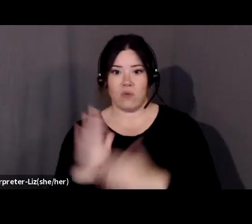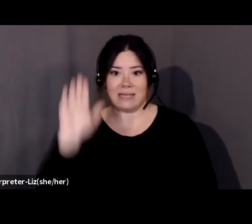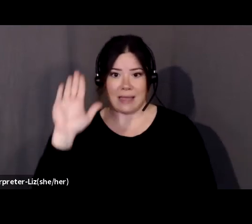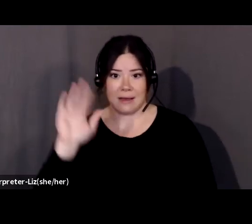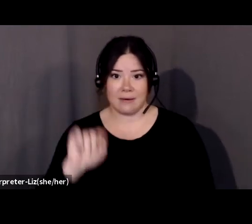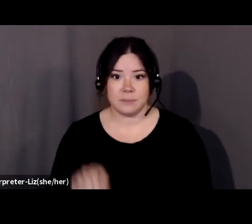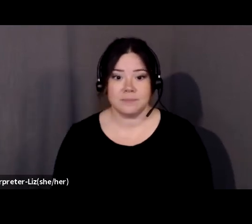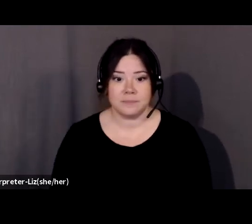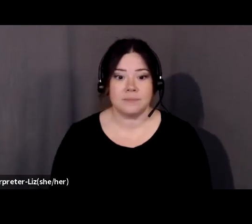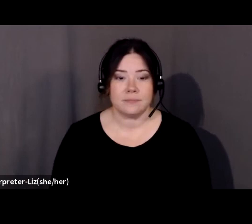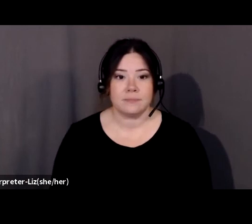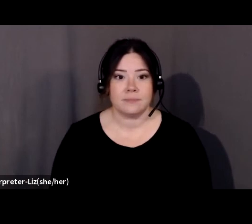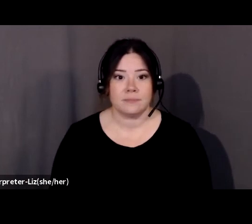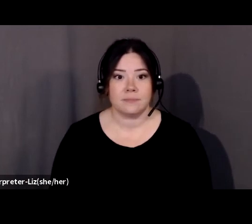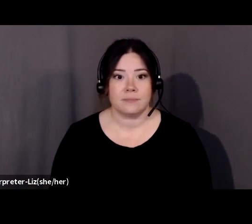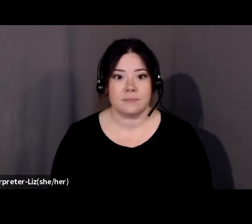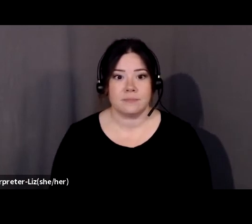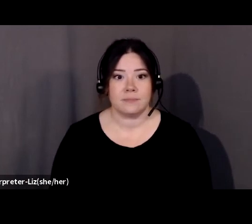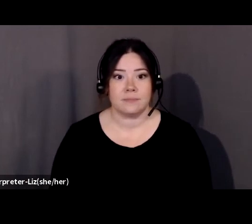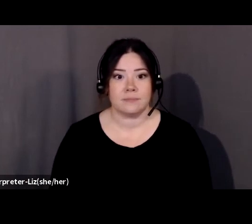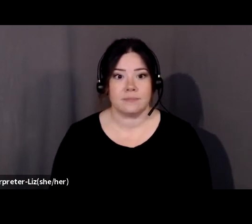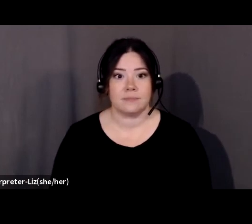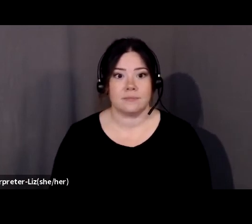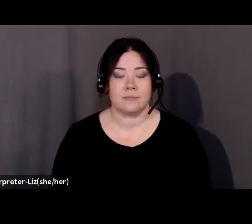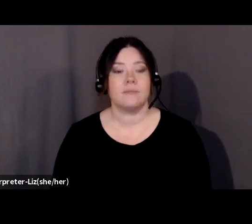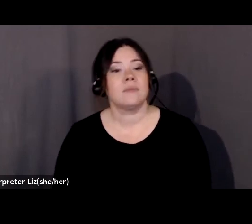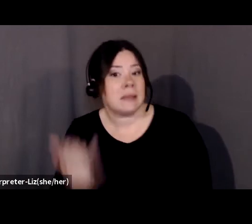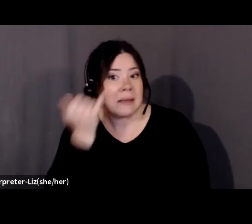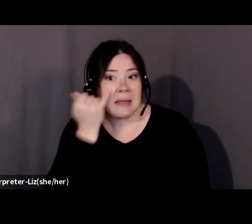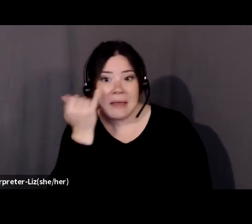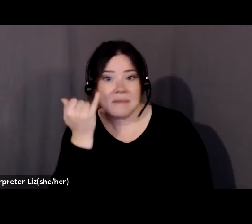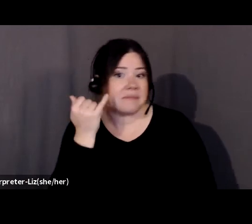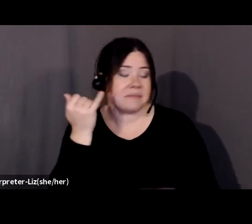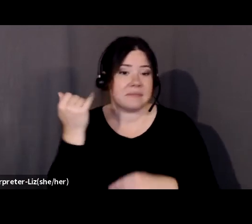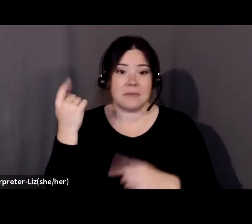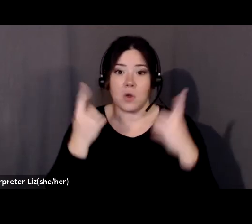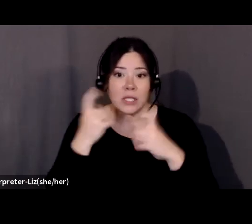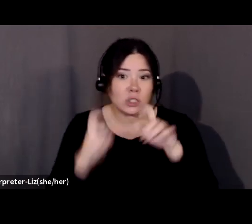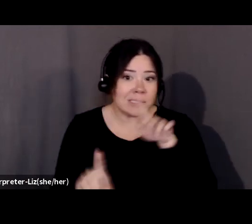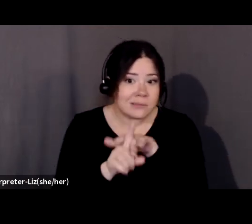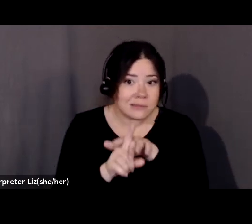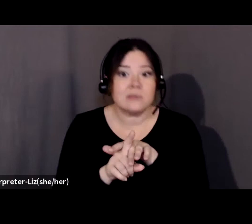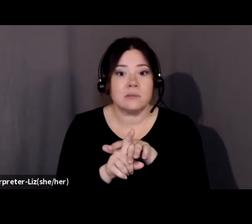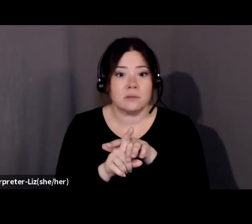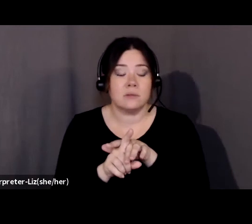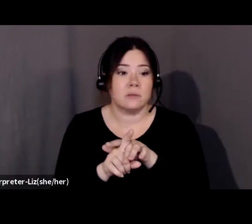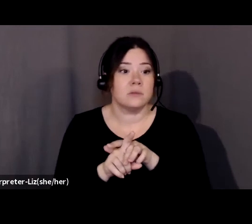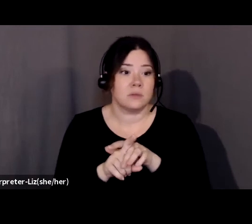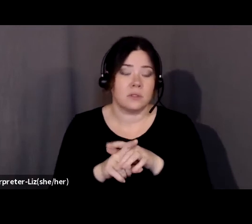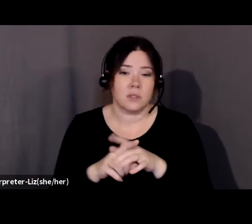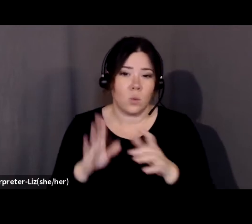Great. Well, if you think of questions as we talk about what's